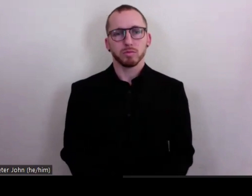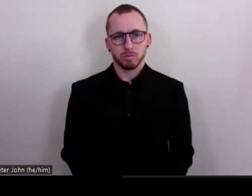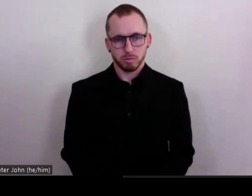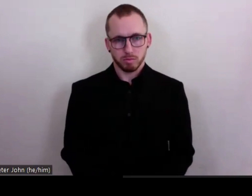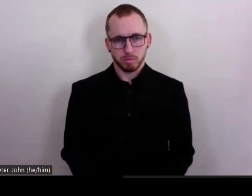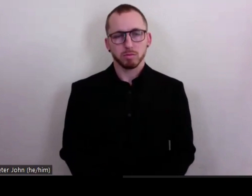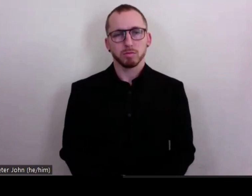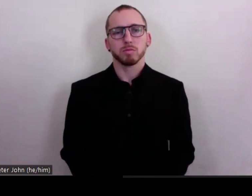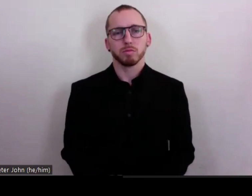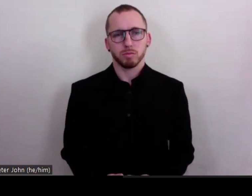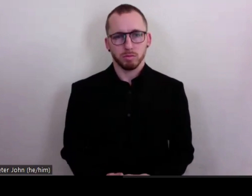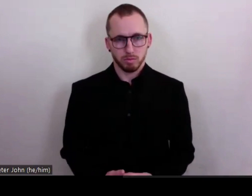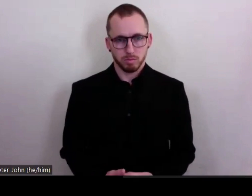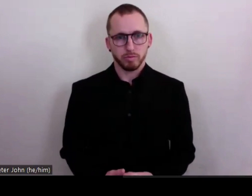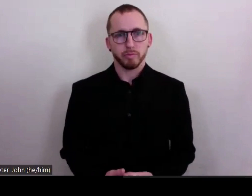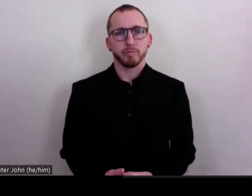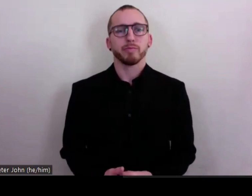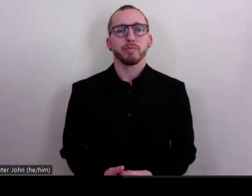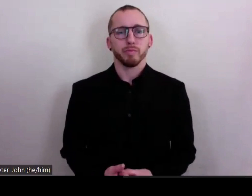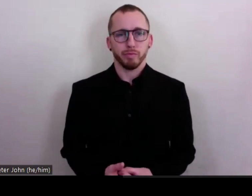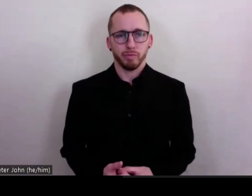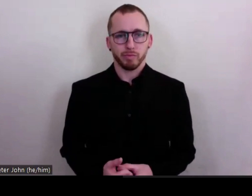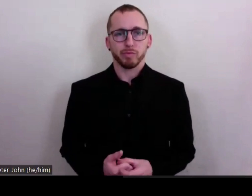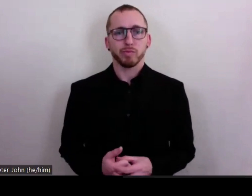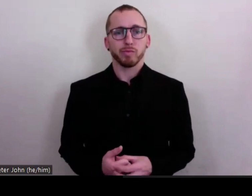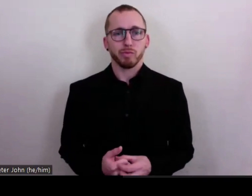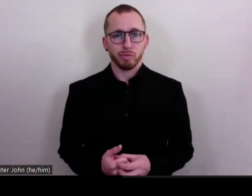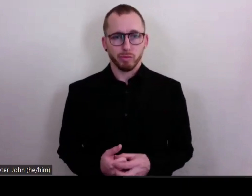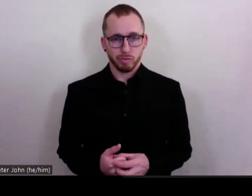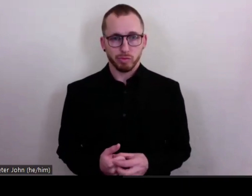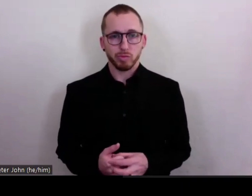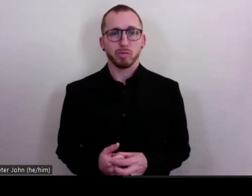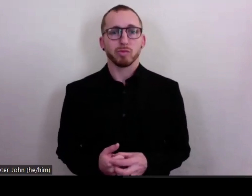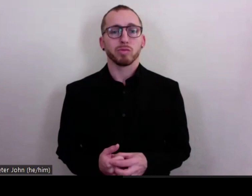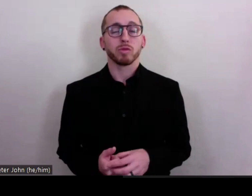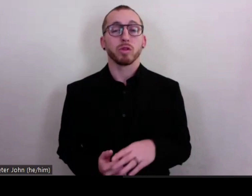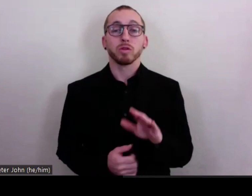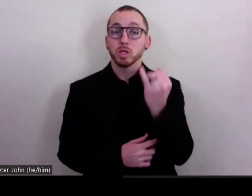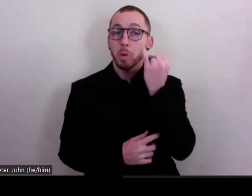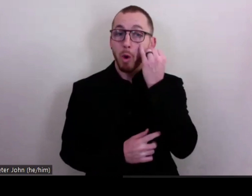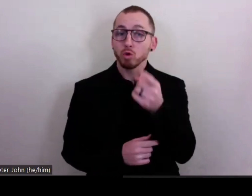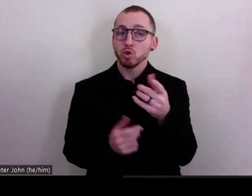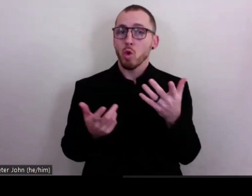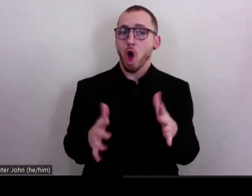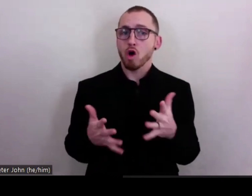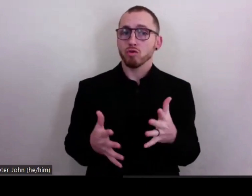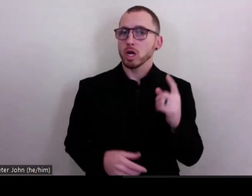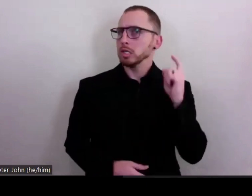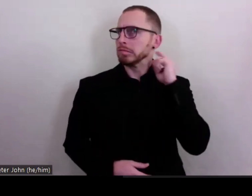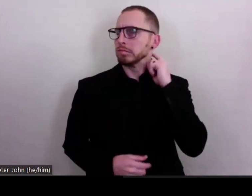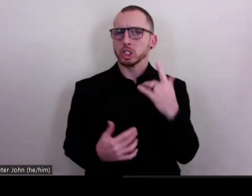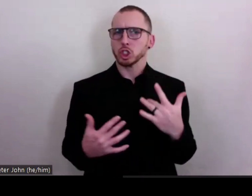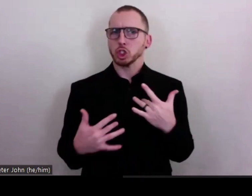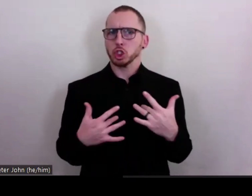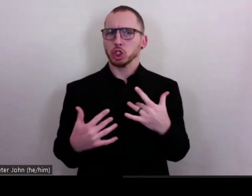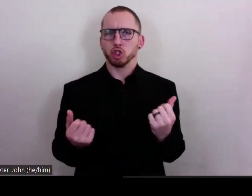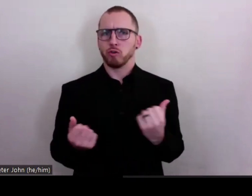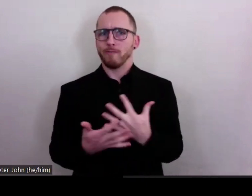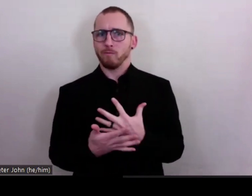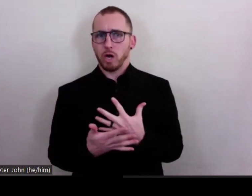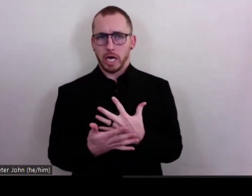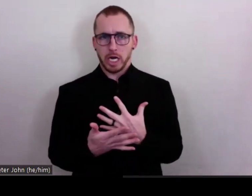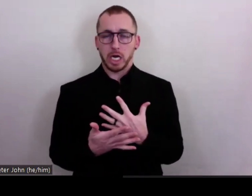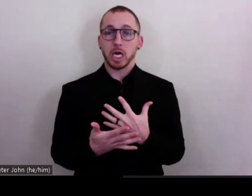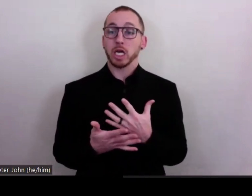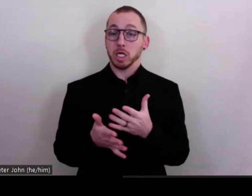you have a fear of encountering bias or a lack of cultural competence, it may